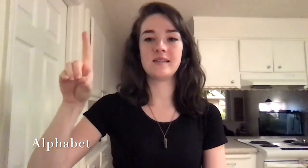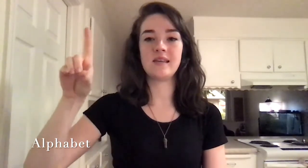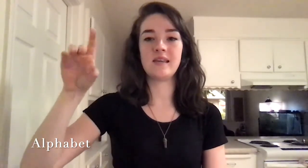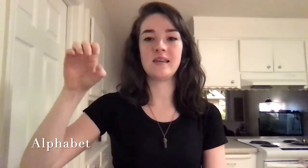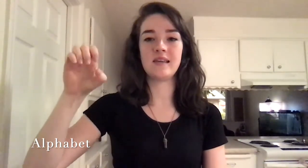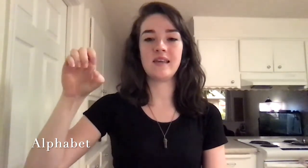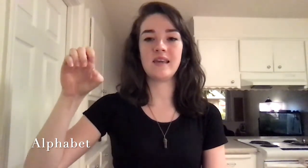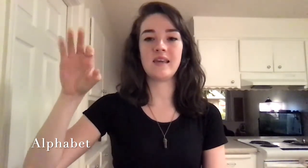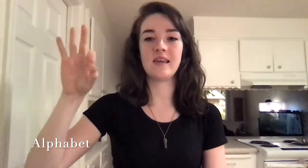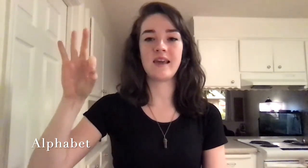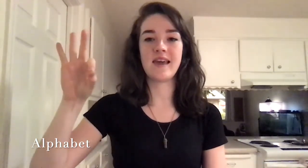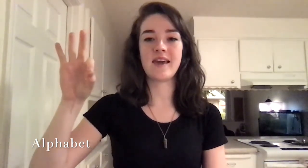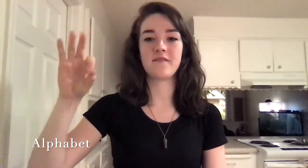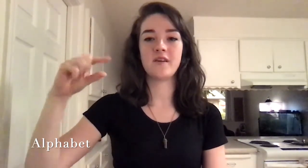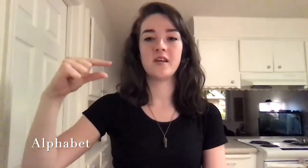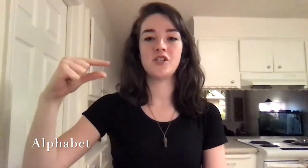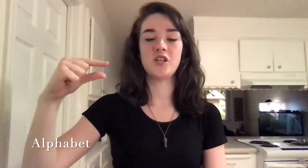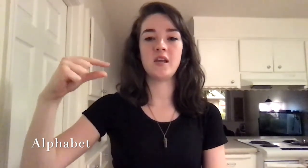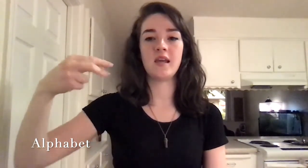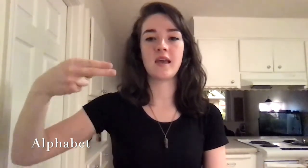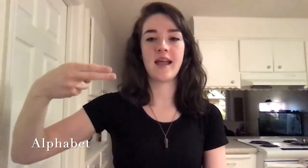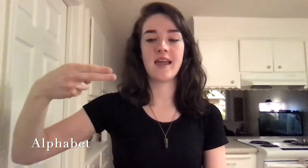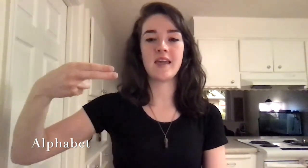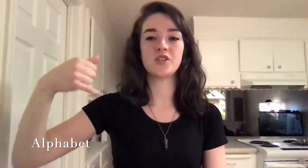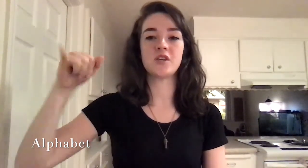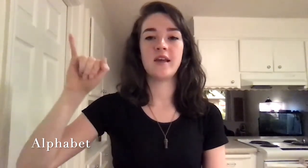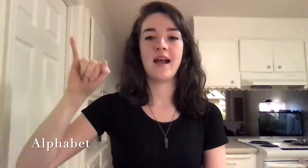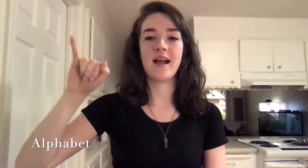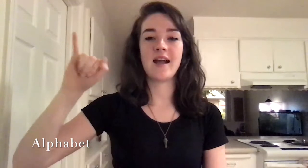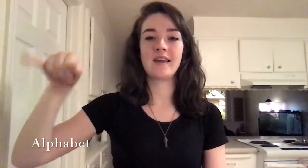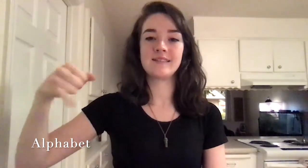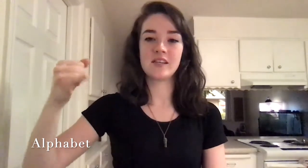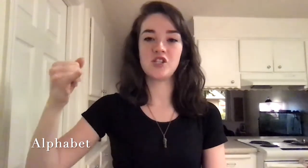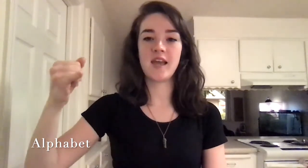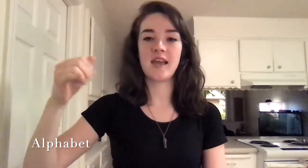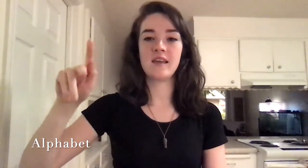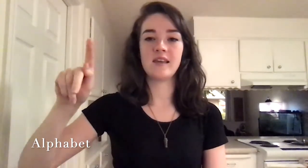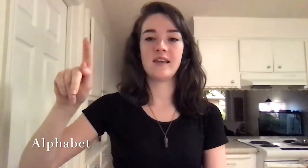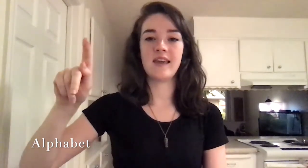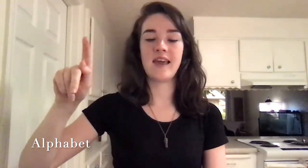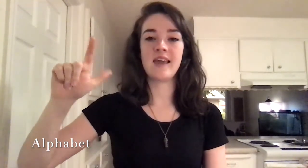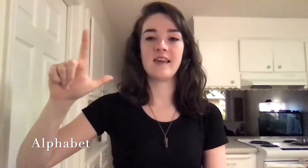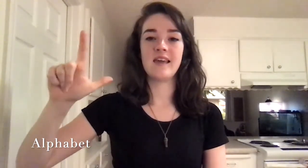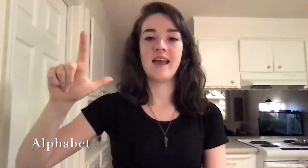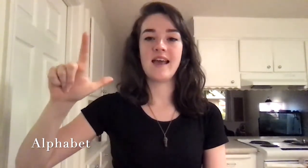D, E, F, G, H, I, J, K,